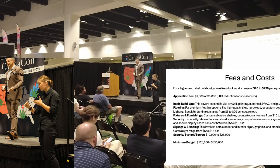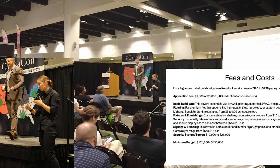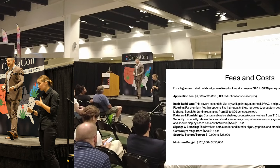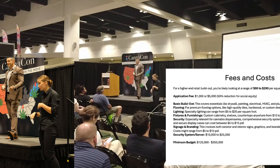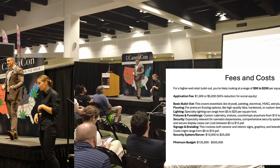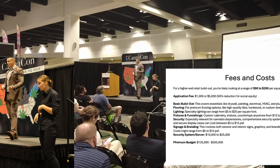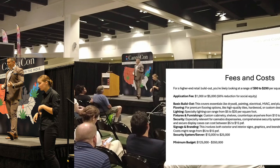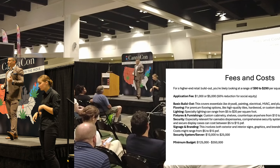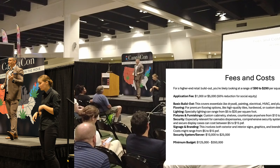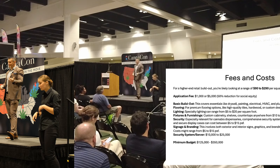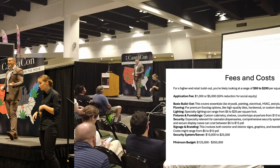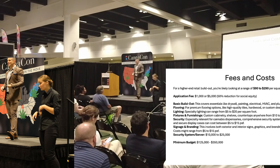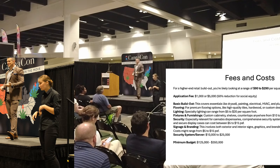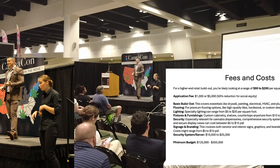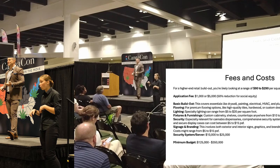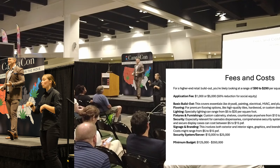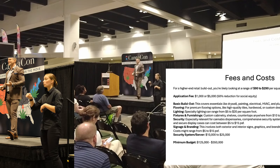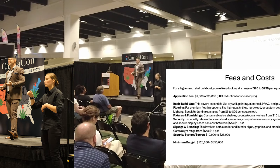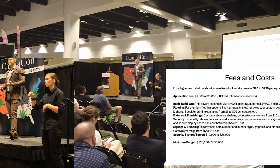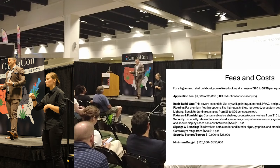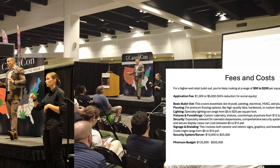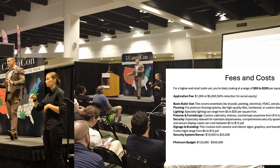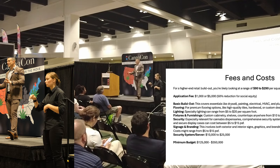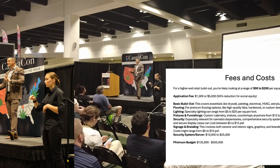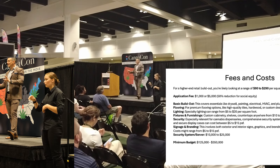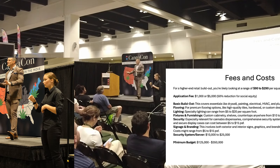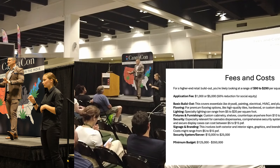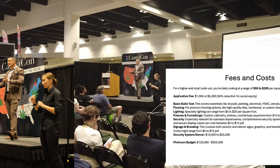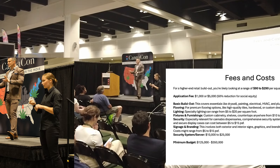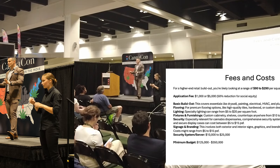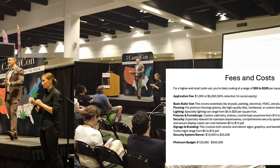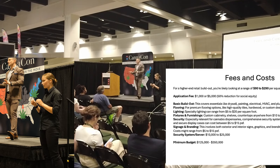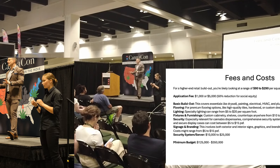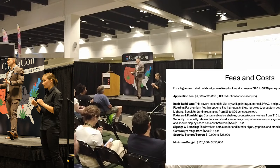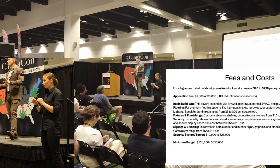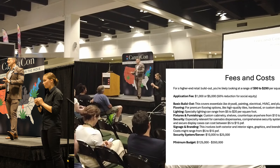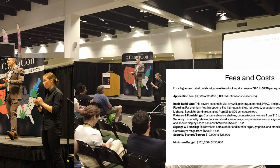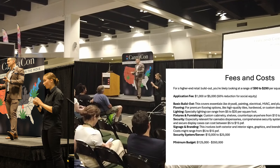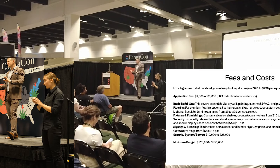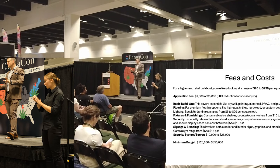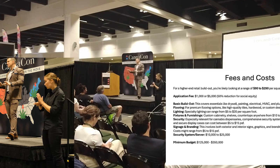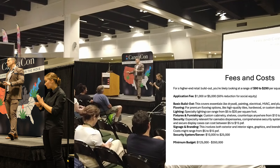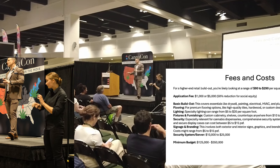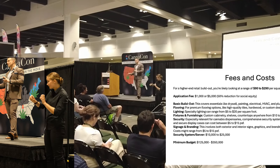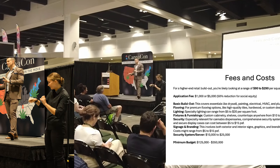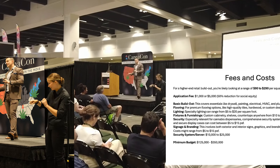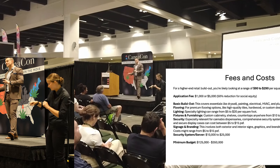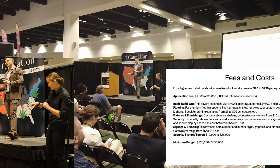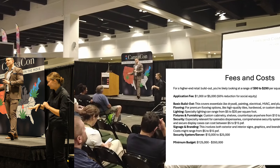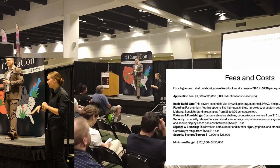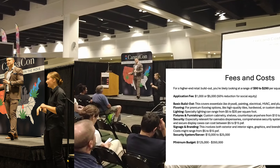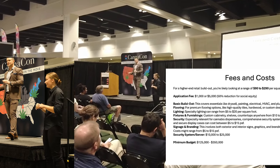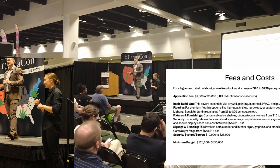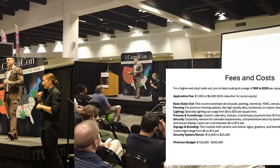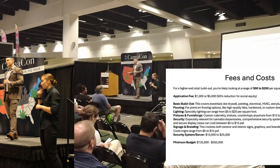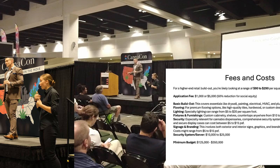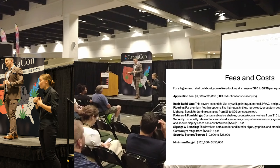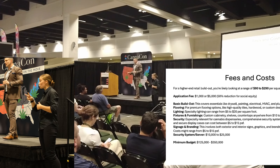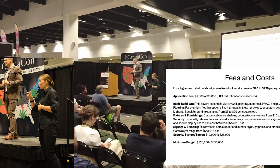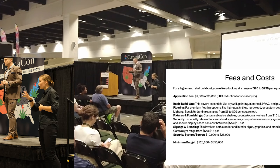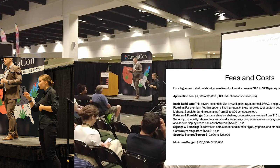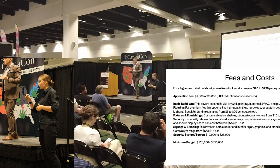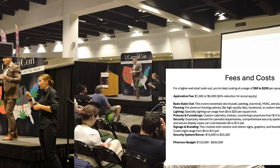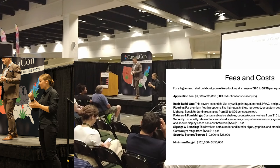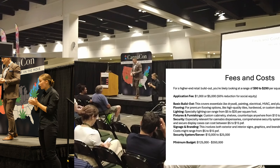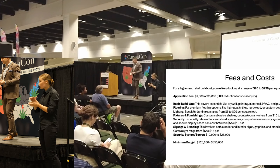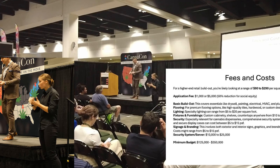Yes. Can you do it for more? Absolutely. $250,000 is kind of your safe spot, right? If you have access to up to the $250,000, you should